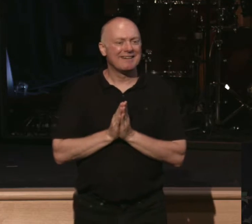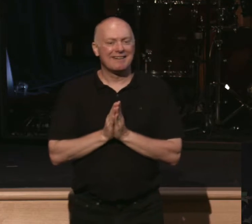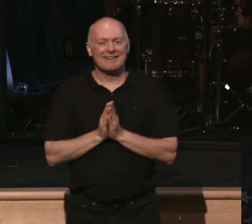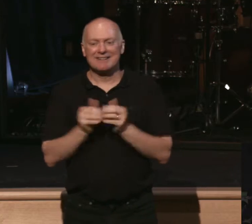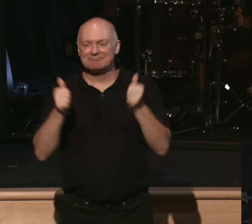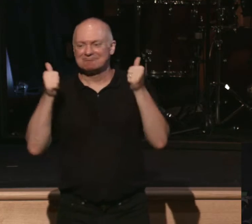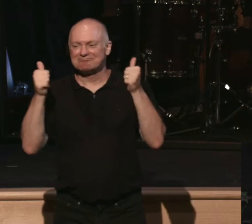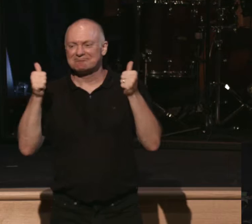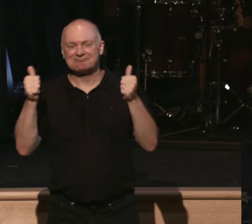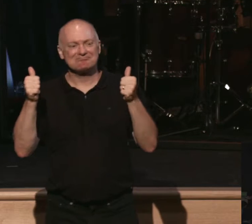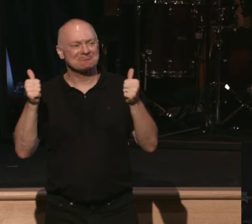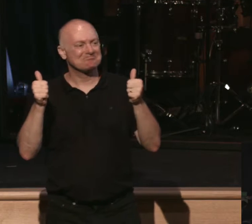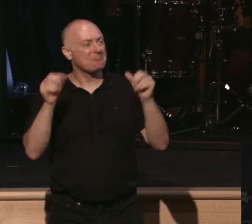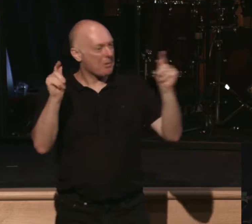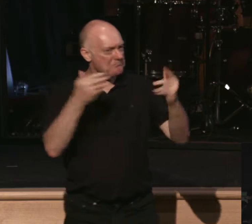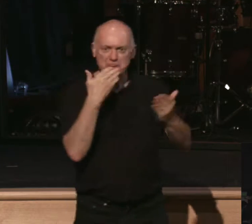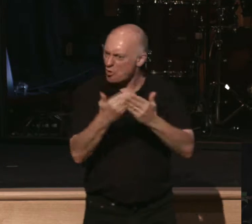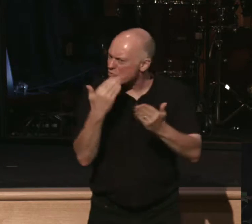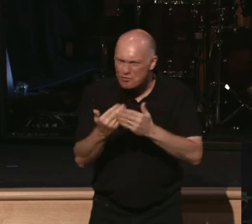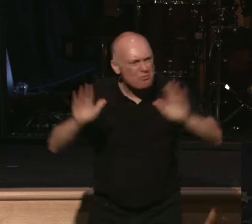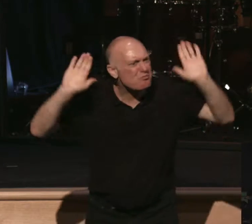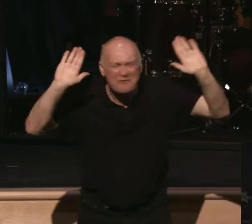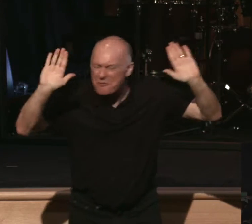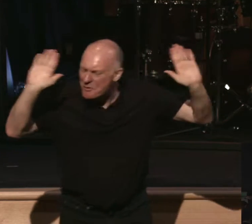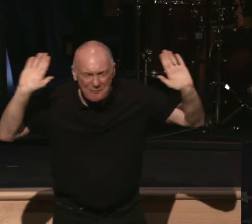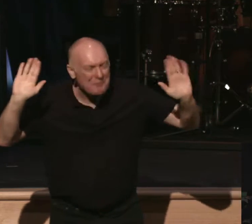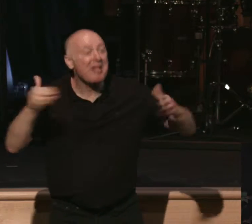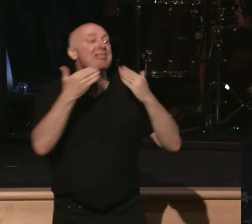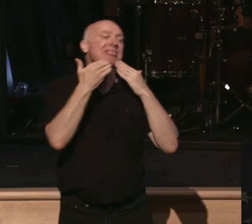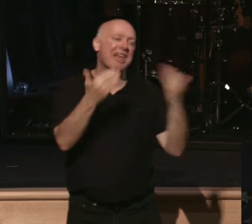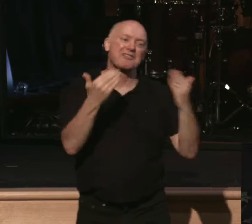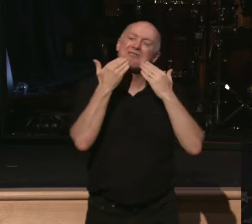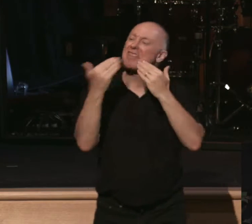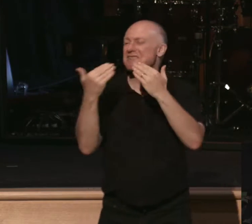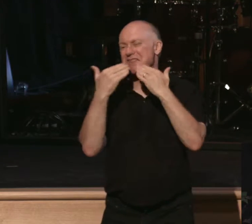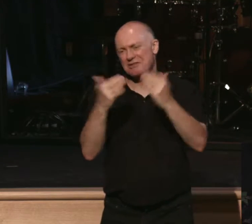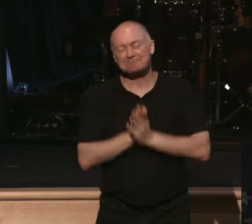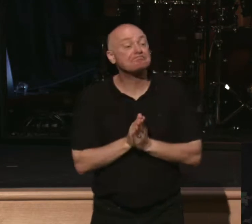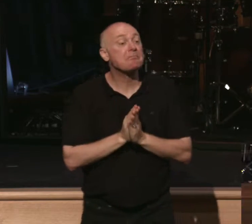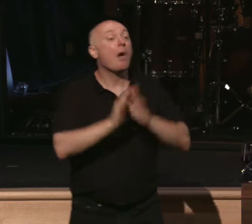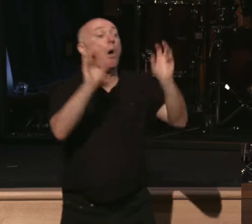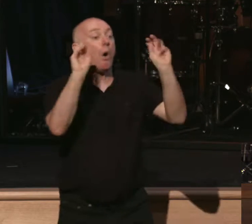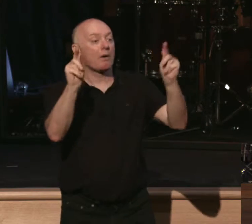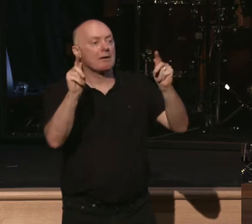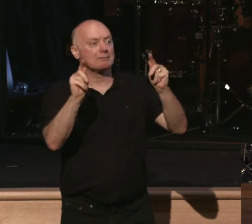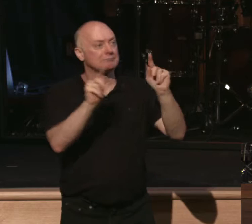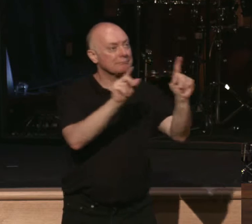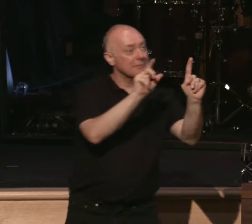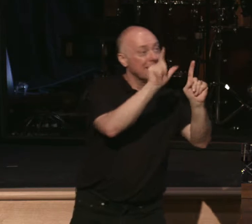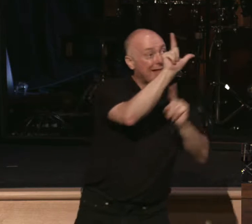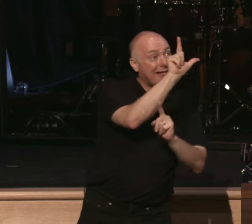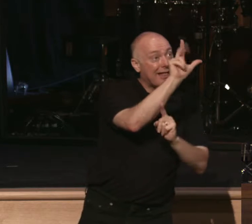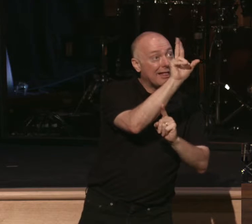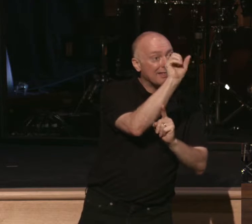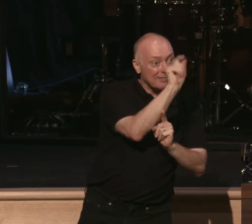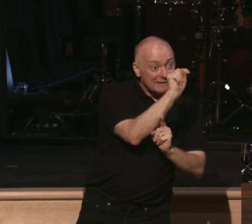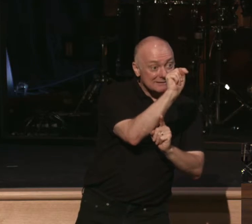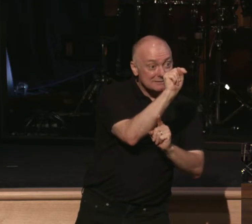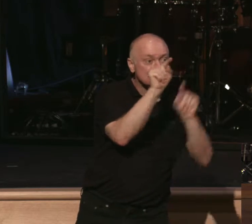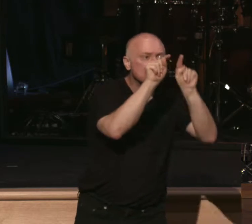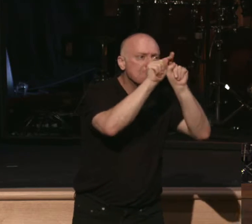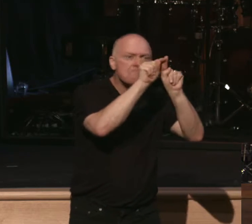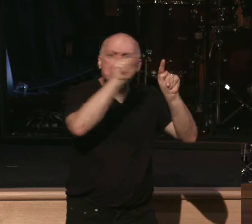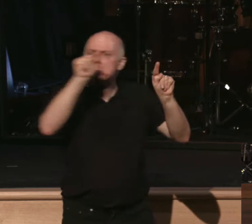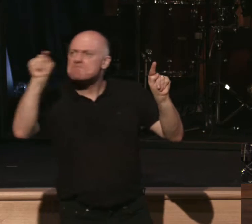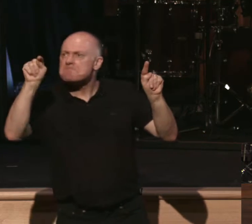Fantastic. We're moving along quickly. This is great. This is great. Thanks, guys. Okay, so we have our lusts and we have